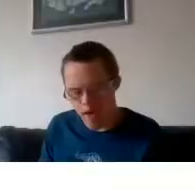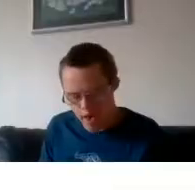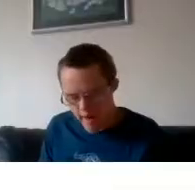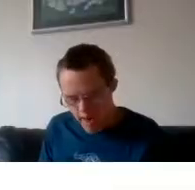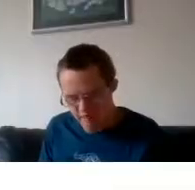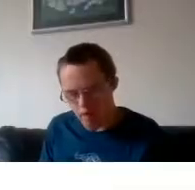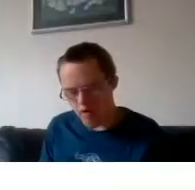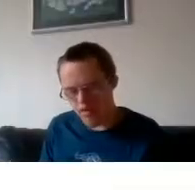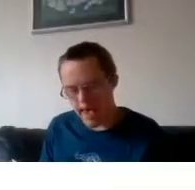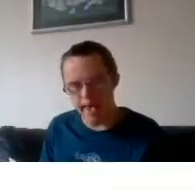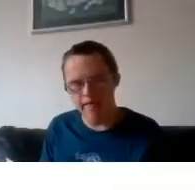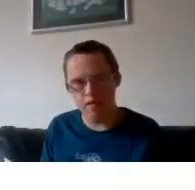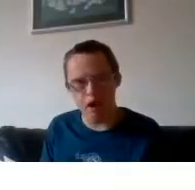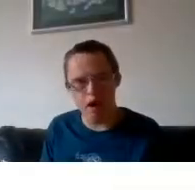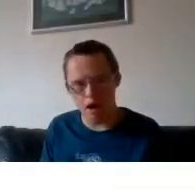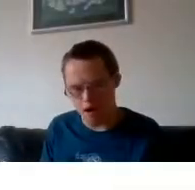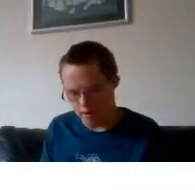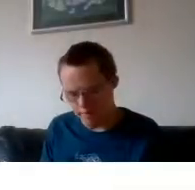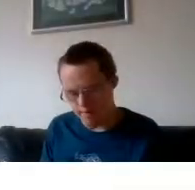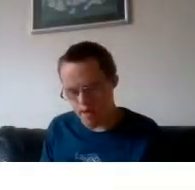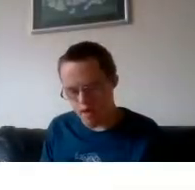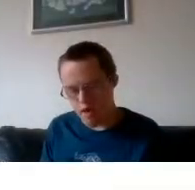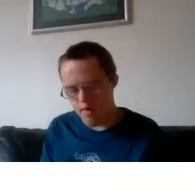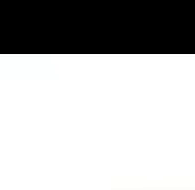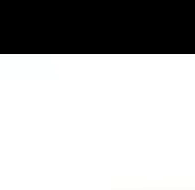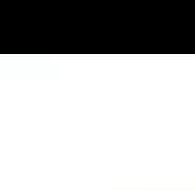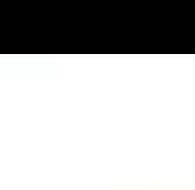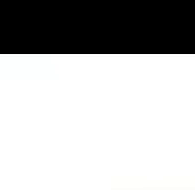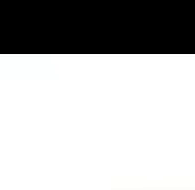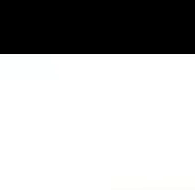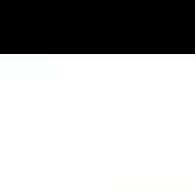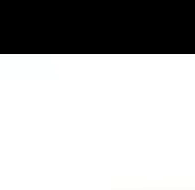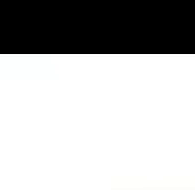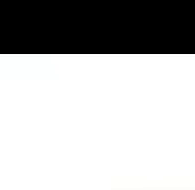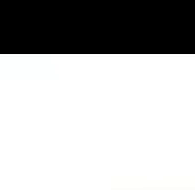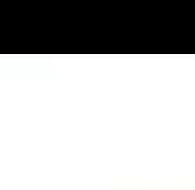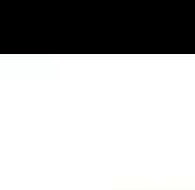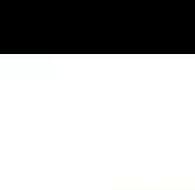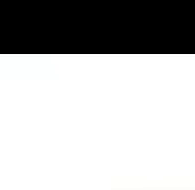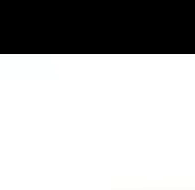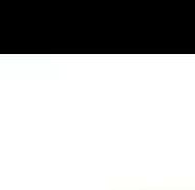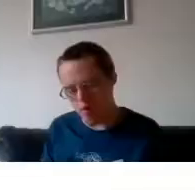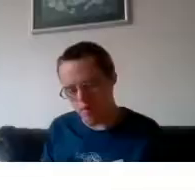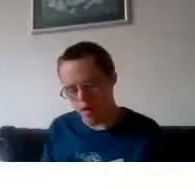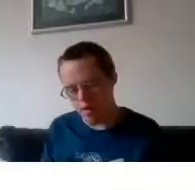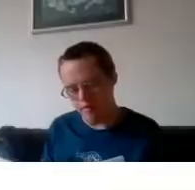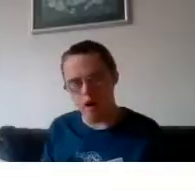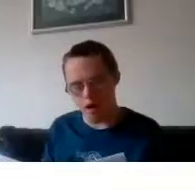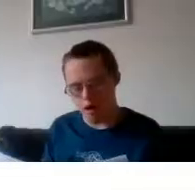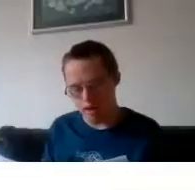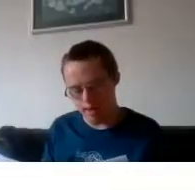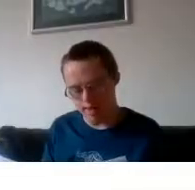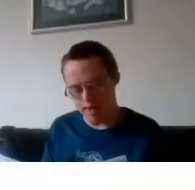Frogs in the dark. We will light up